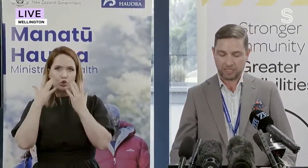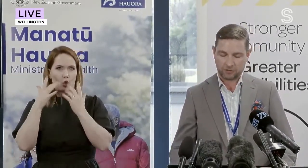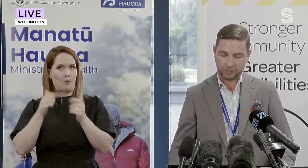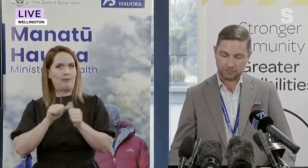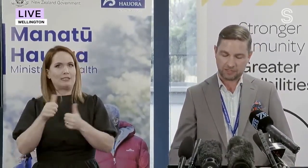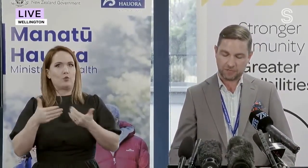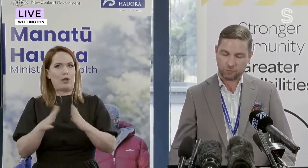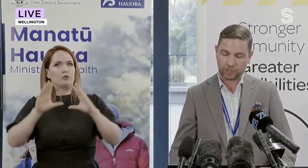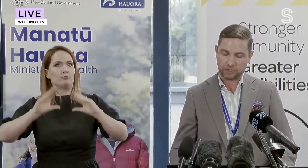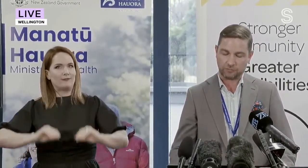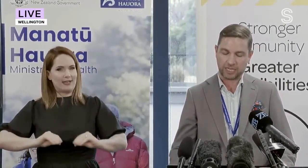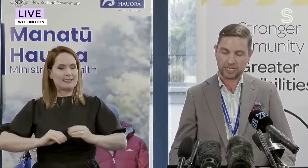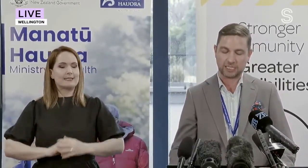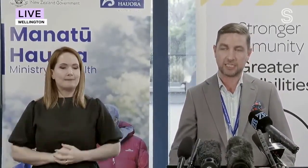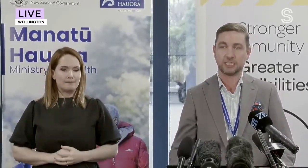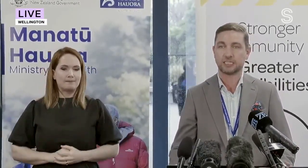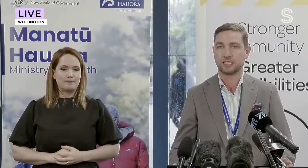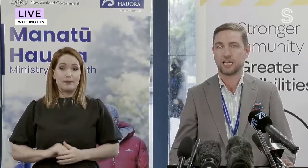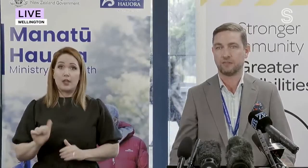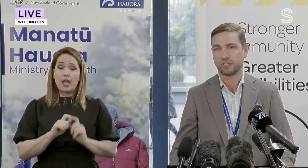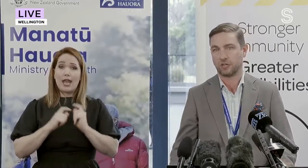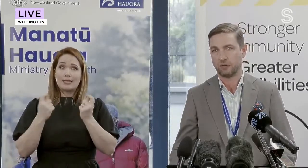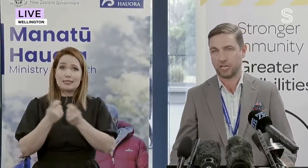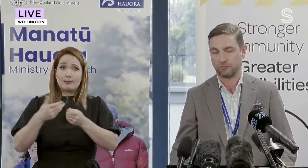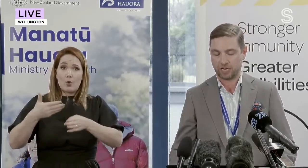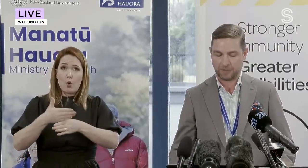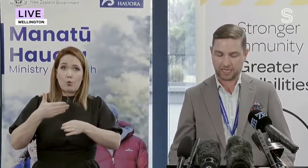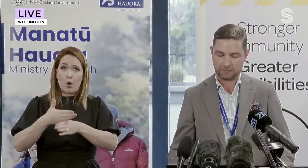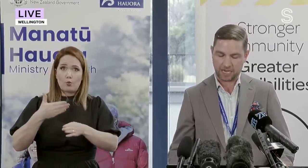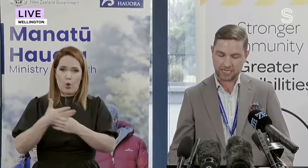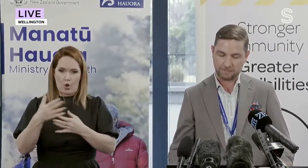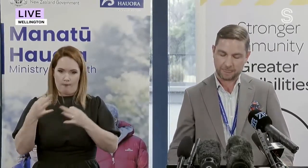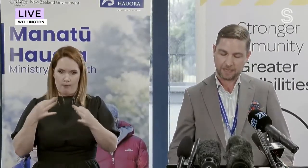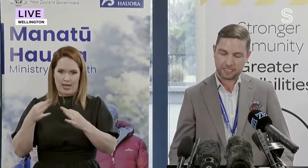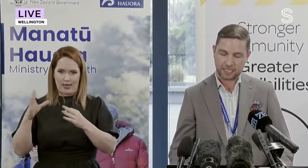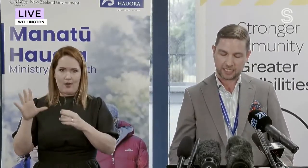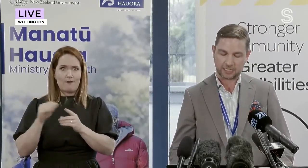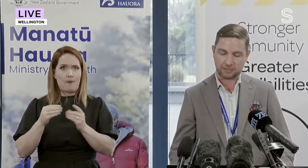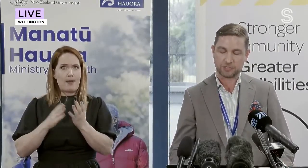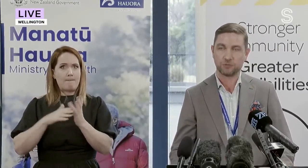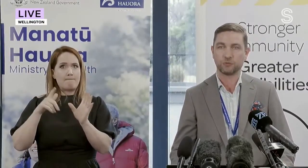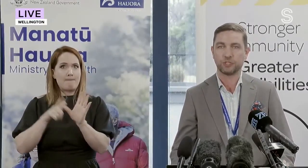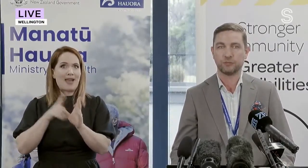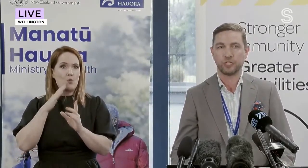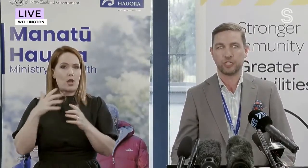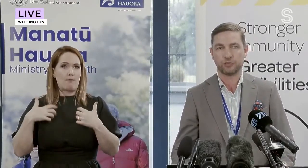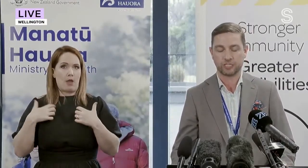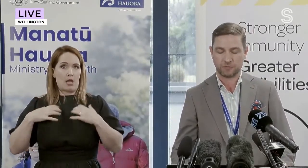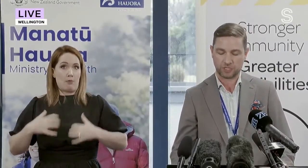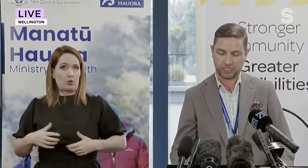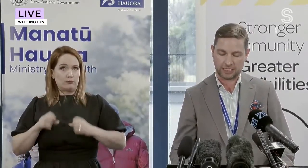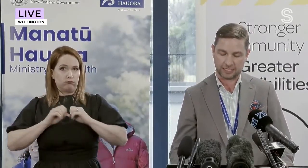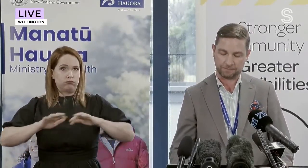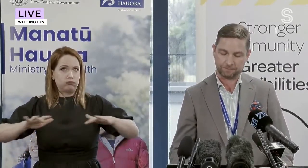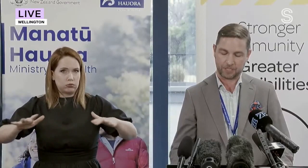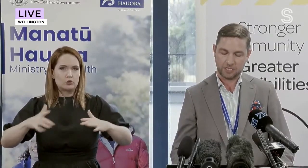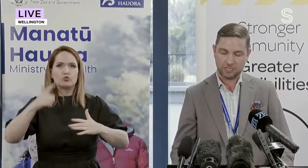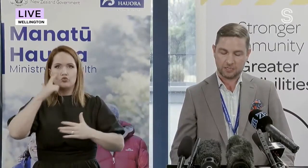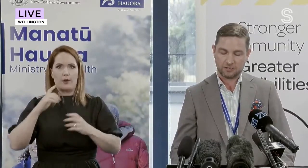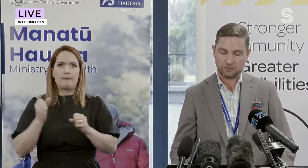Our public health teams have been working on planning since the start of this global outbreak back in May, taking steps to avoid community transmission